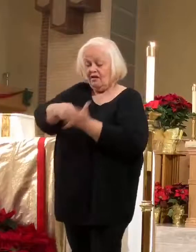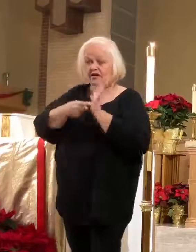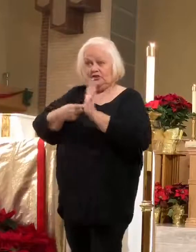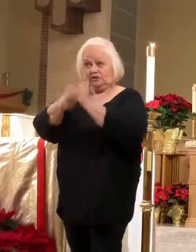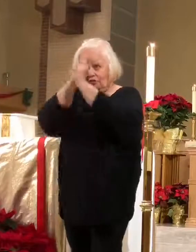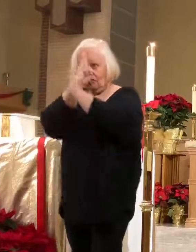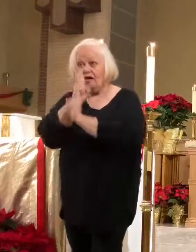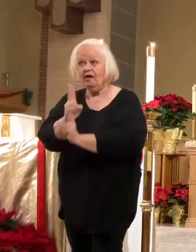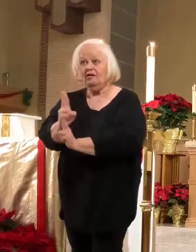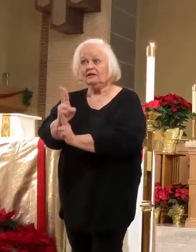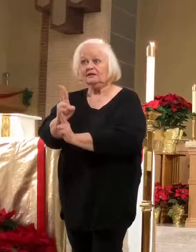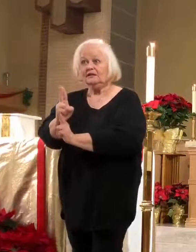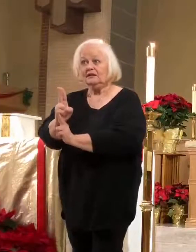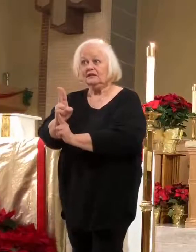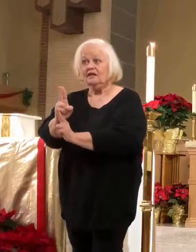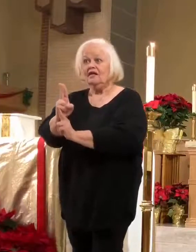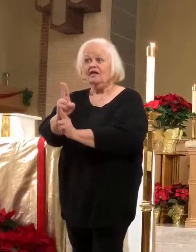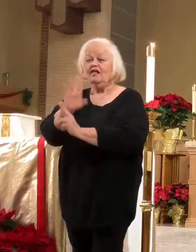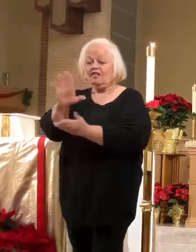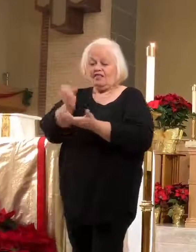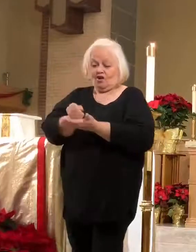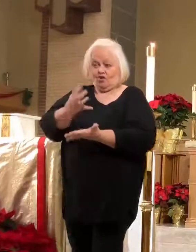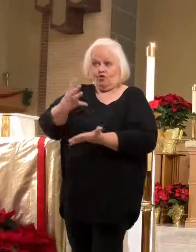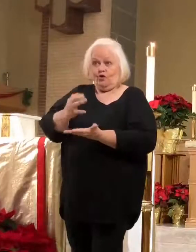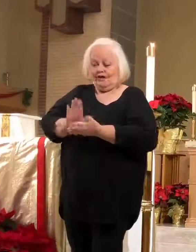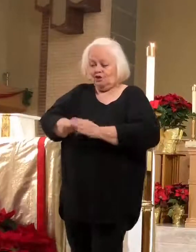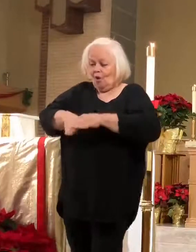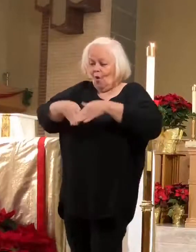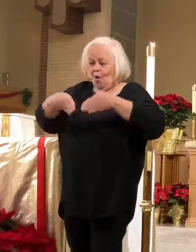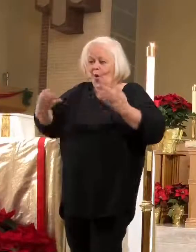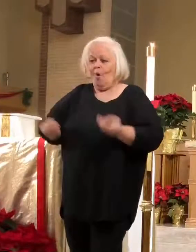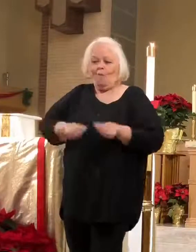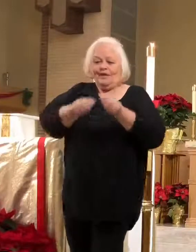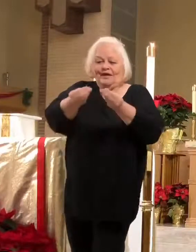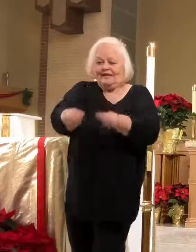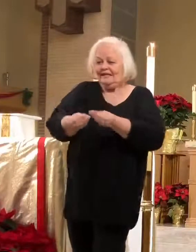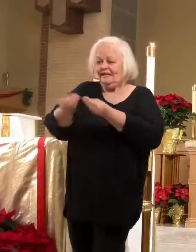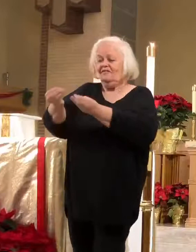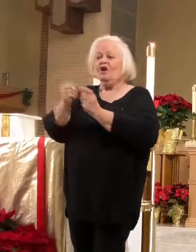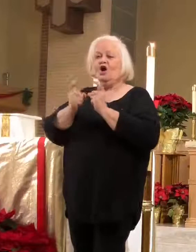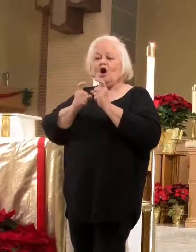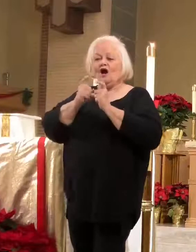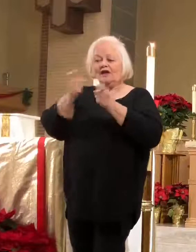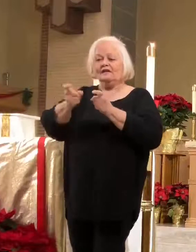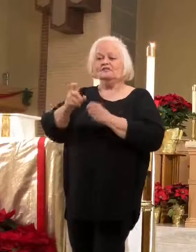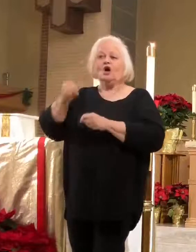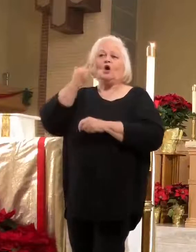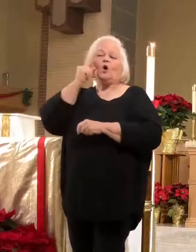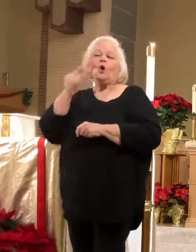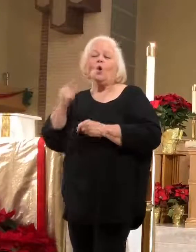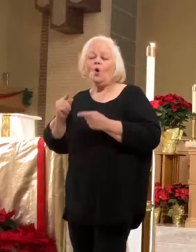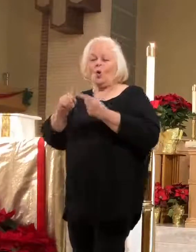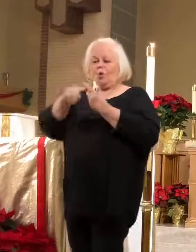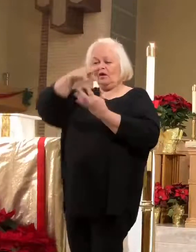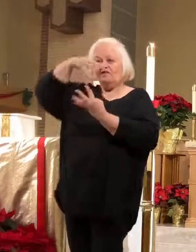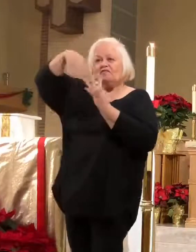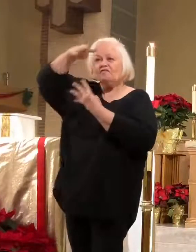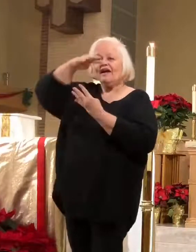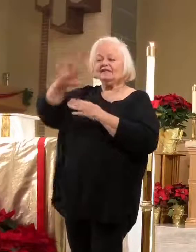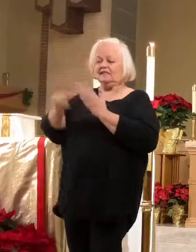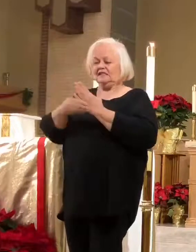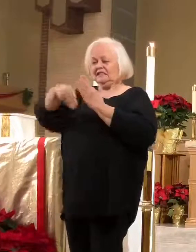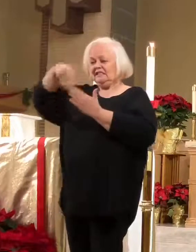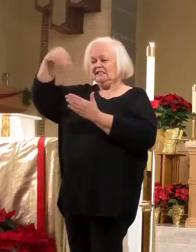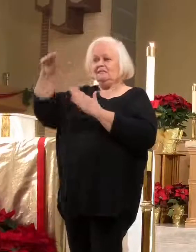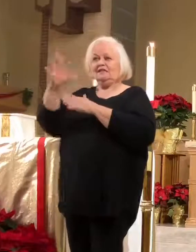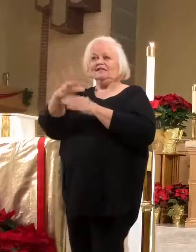homage. They opened their treasures and offered him gifts of gold, frankincense, and myrrh.